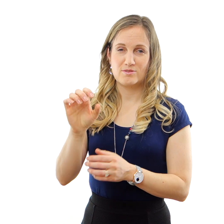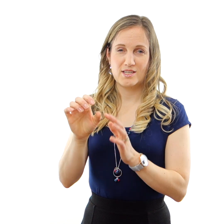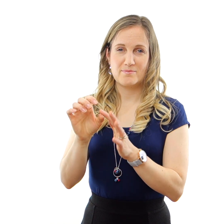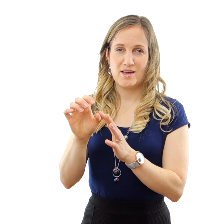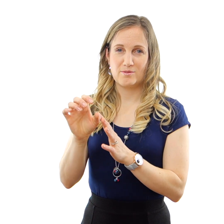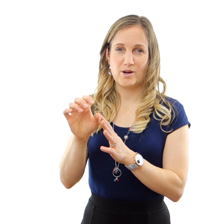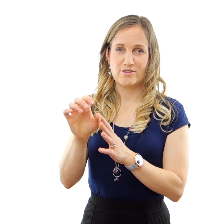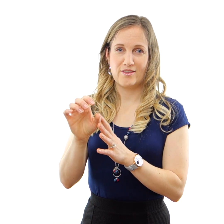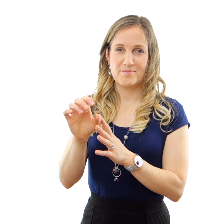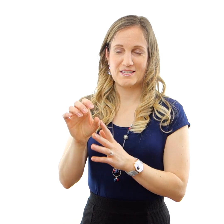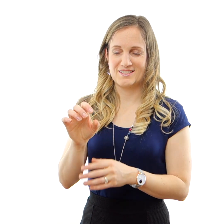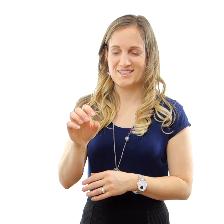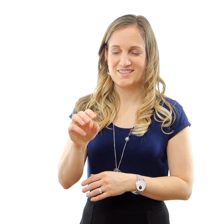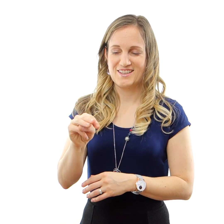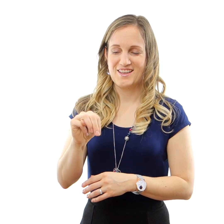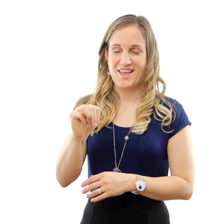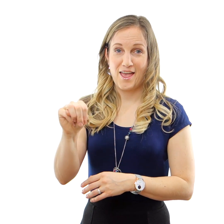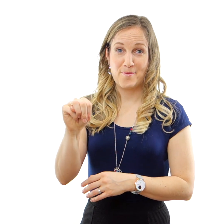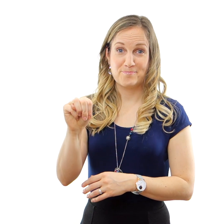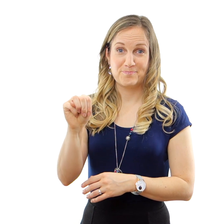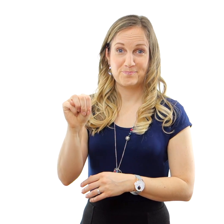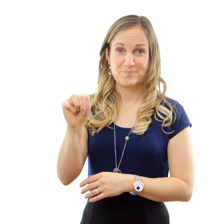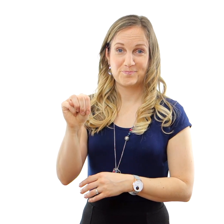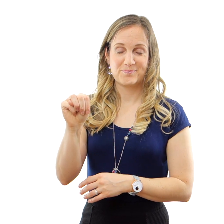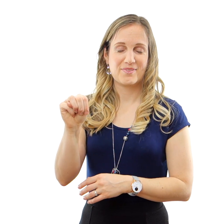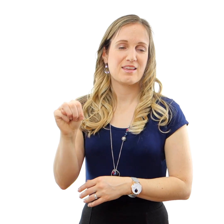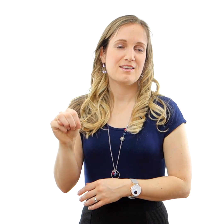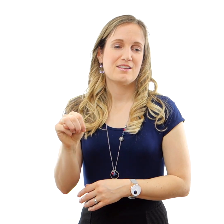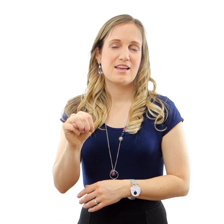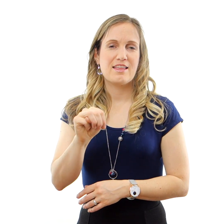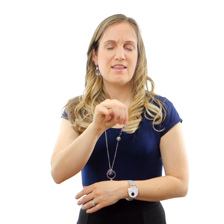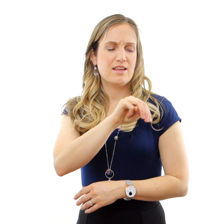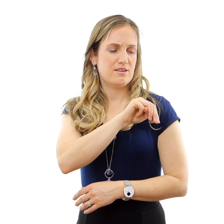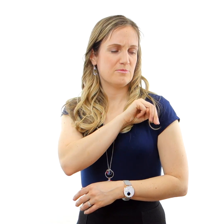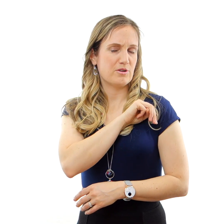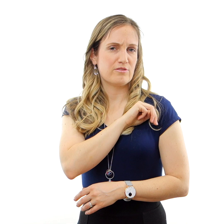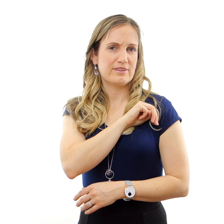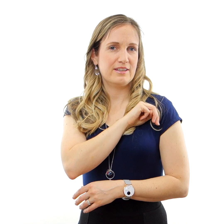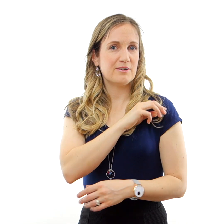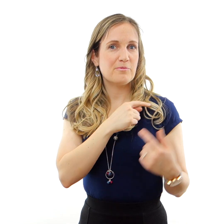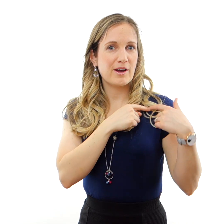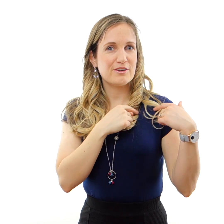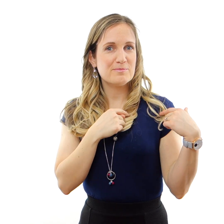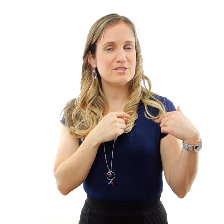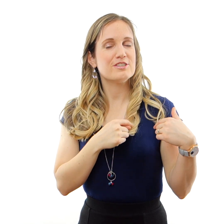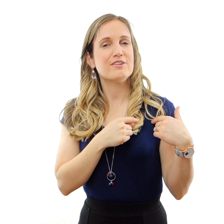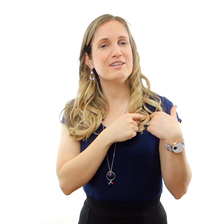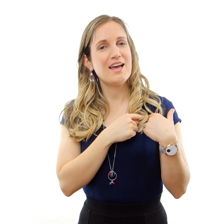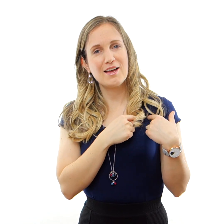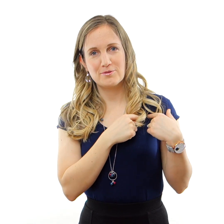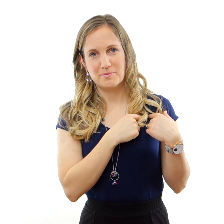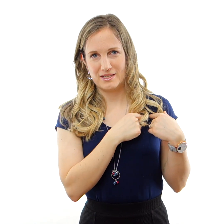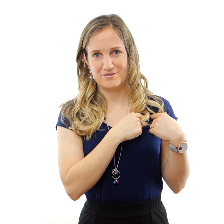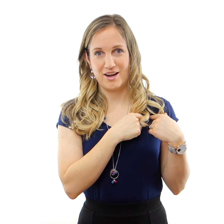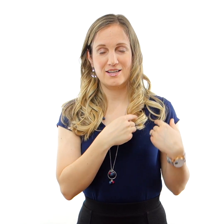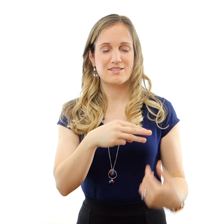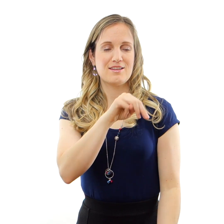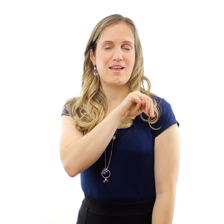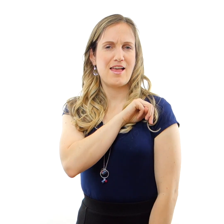doesn't matter where your thumb is. M. And then put it over here where your missionary tag would be, right?